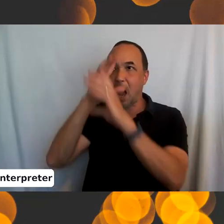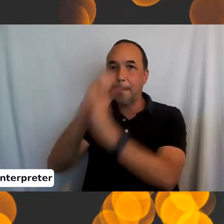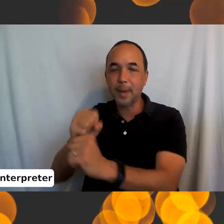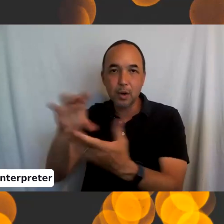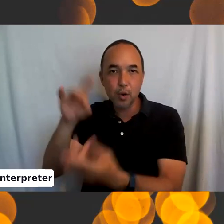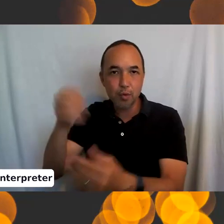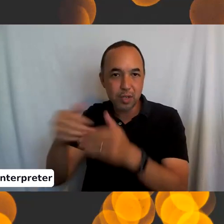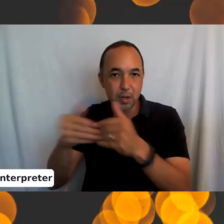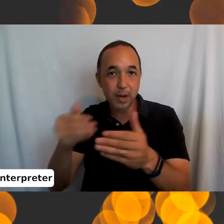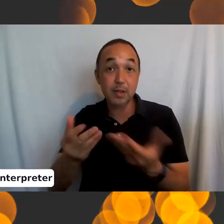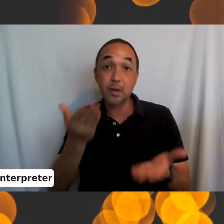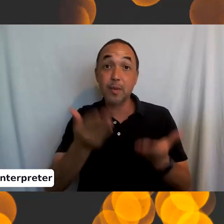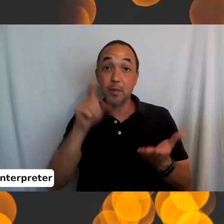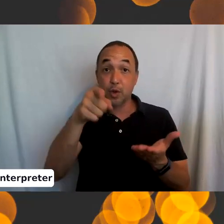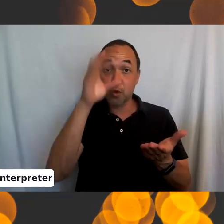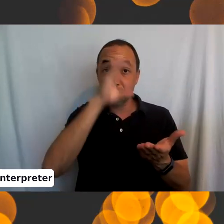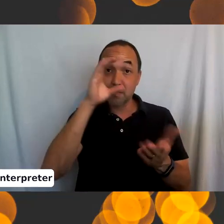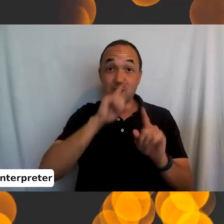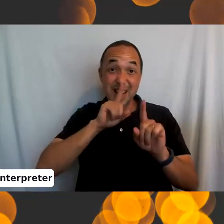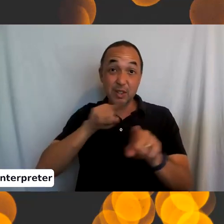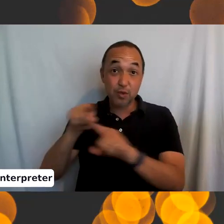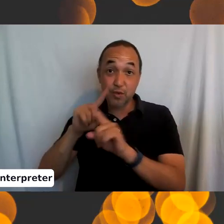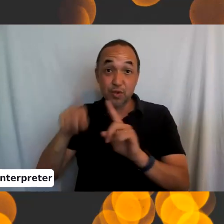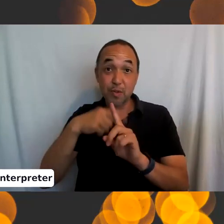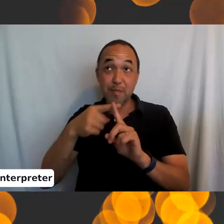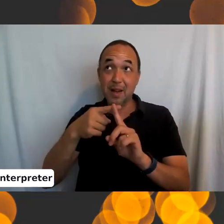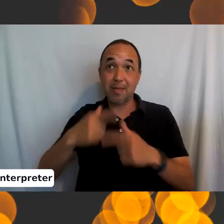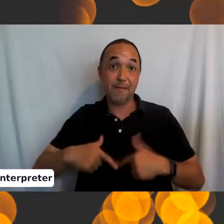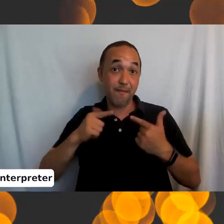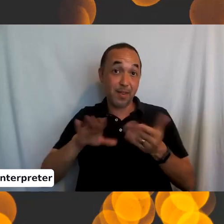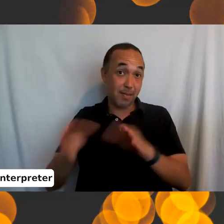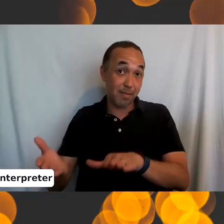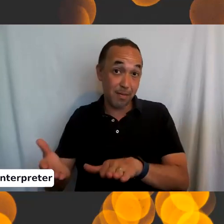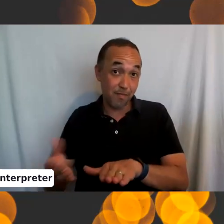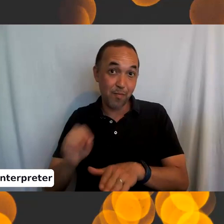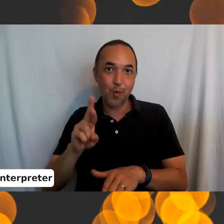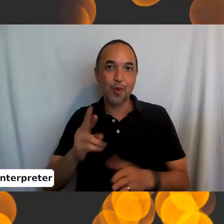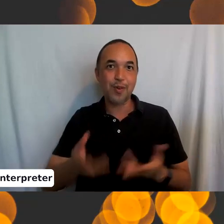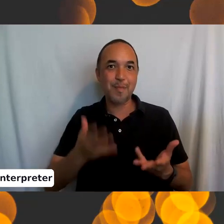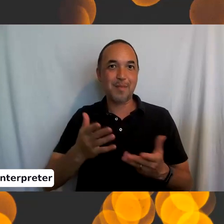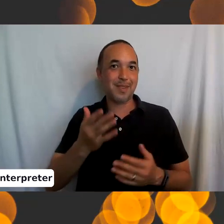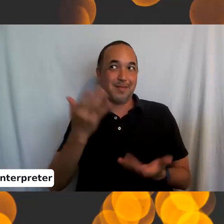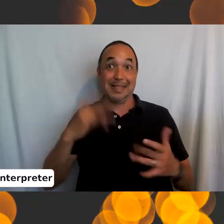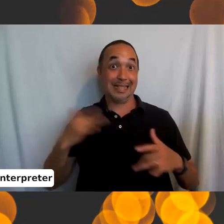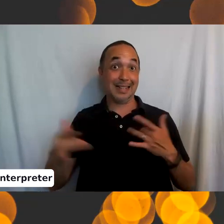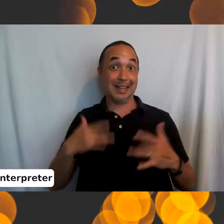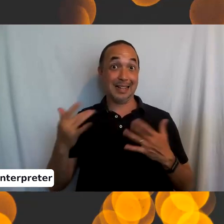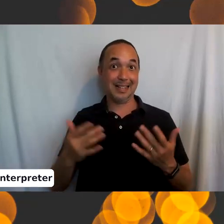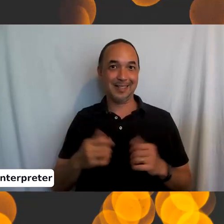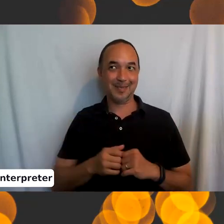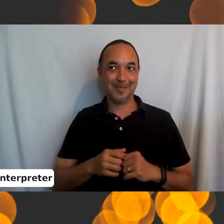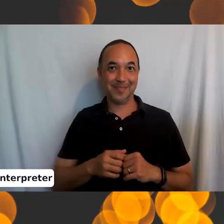seeking answers. Or maybe you're just looking for a thrill. Maybe it's something